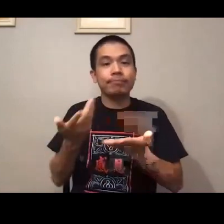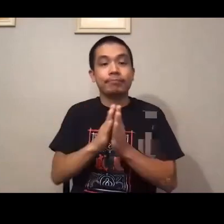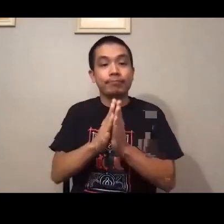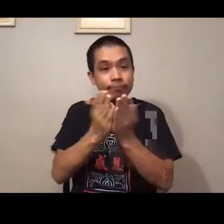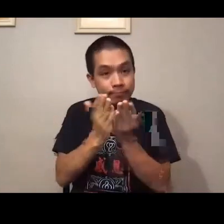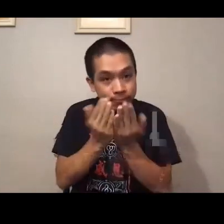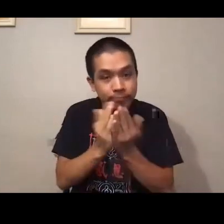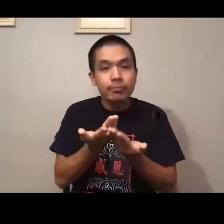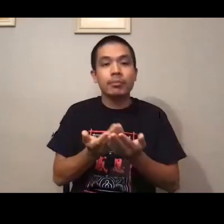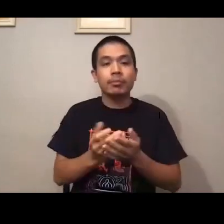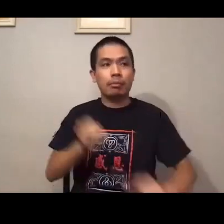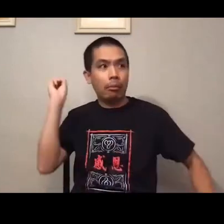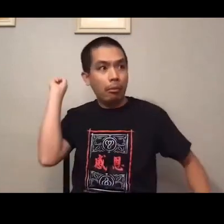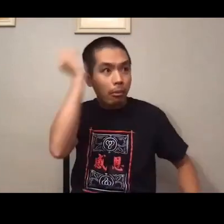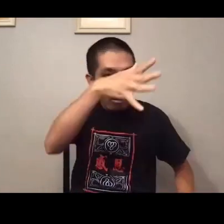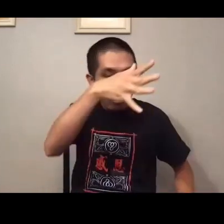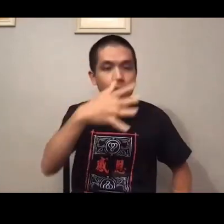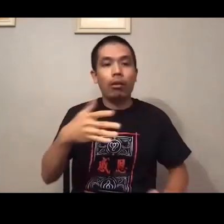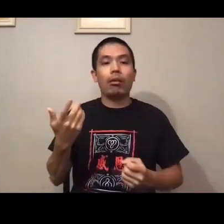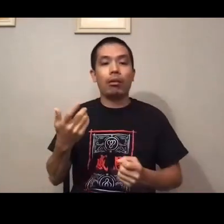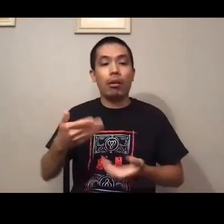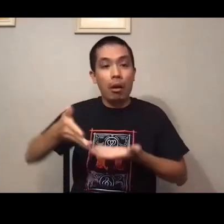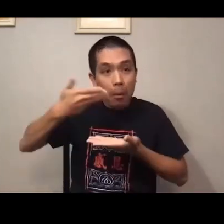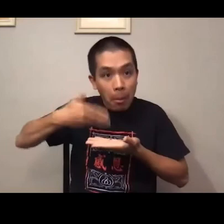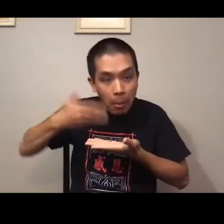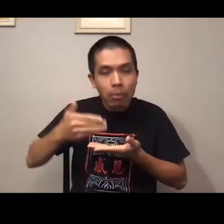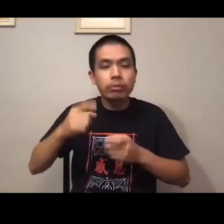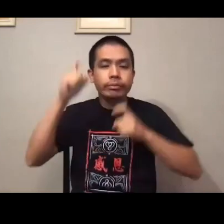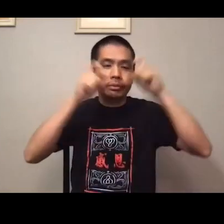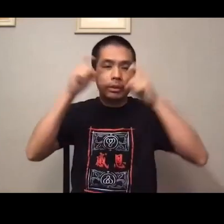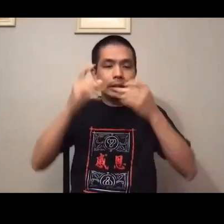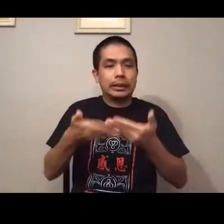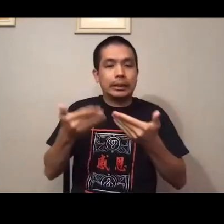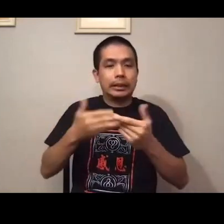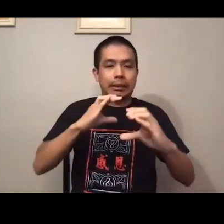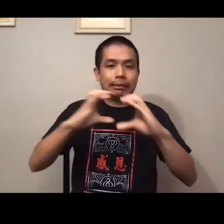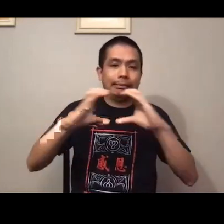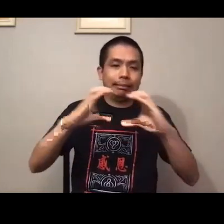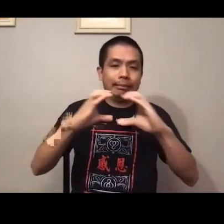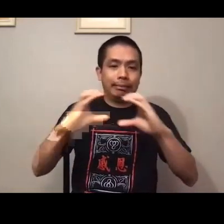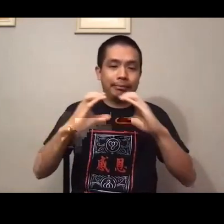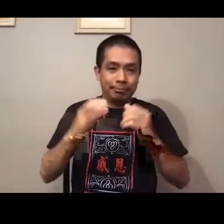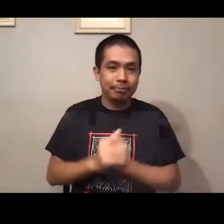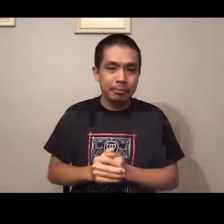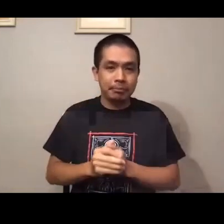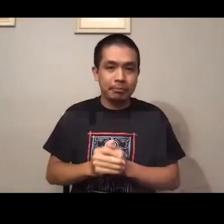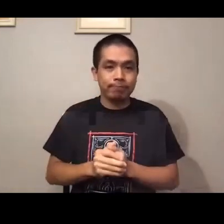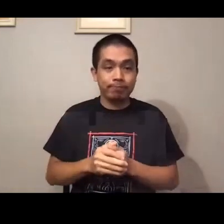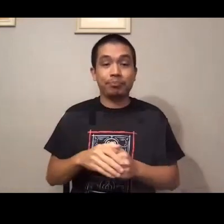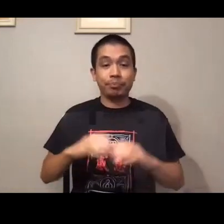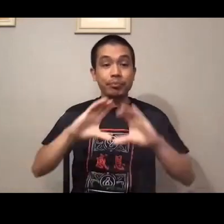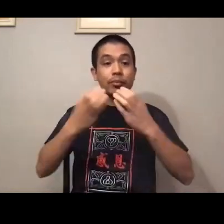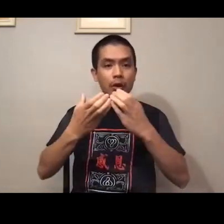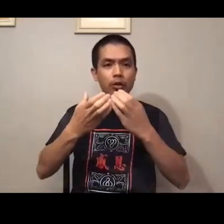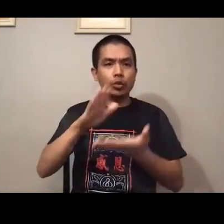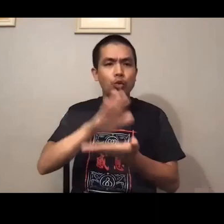I would try to write. I would throw papers. I could gesture. I was gesturing, and that's